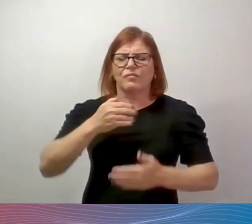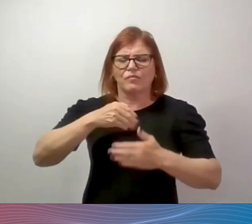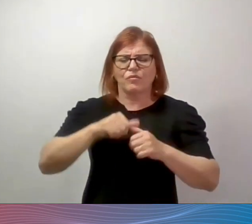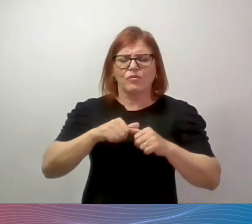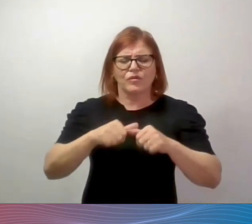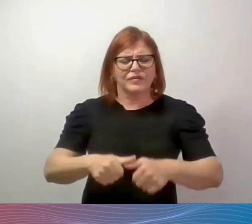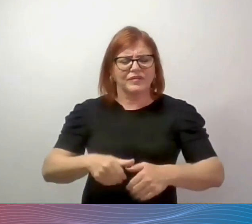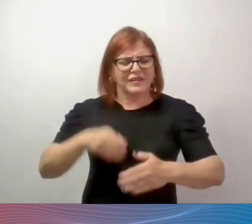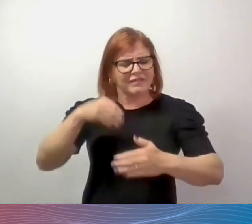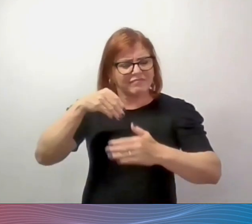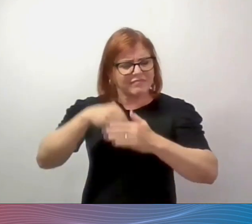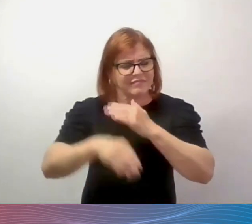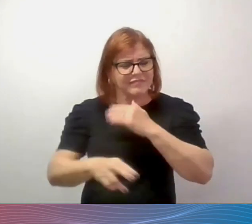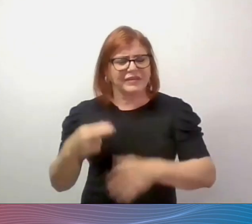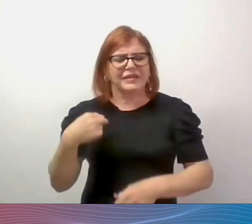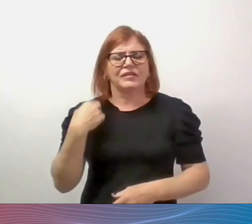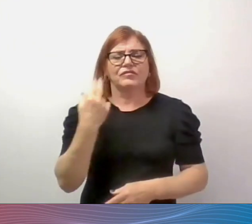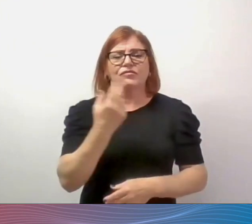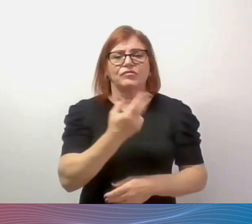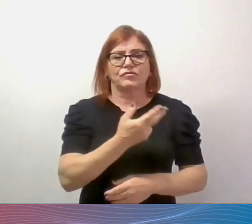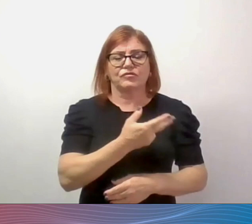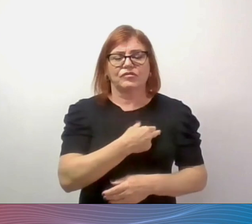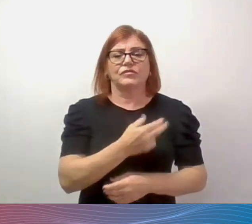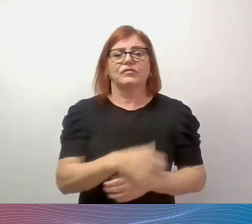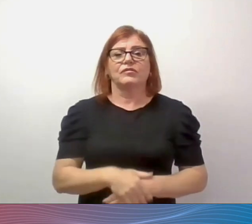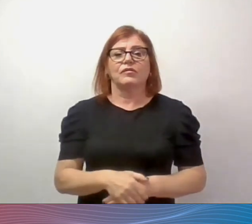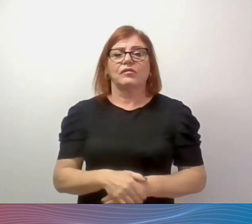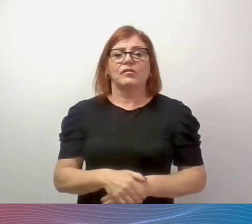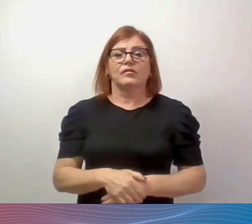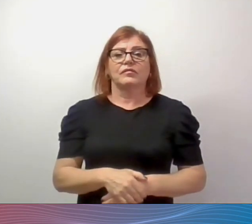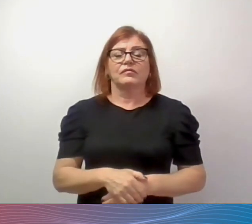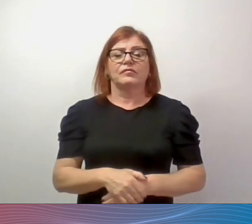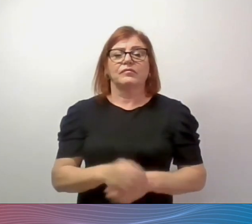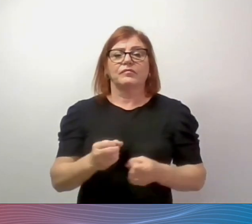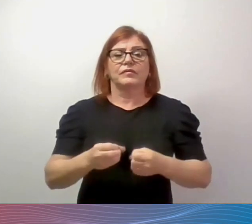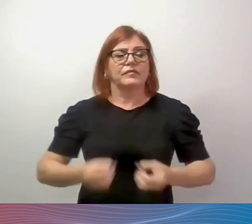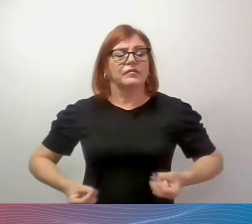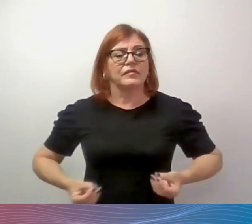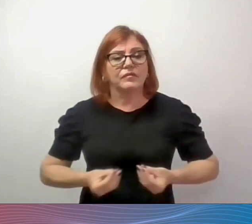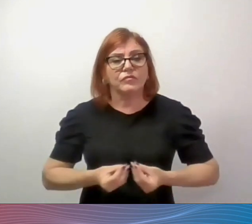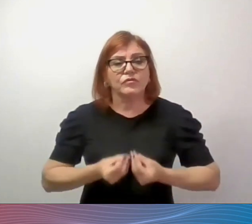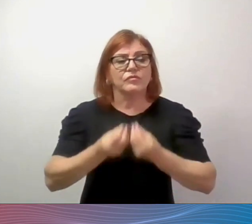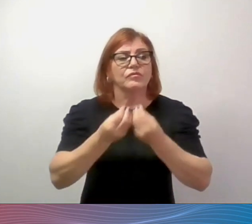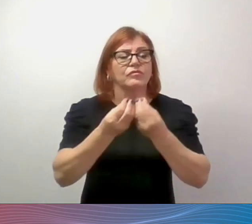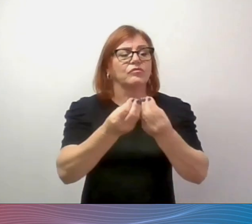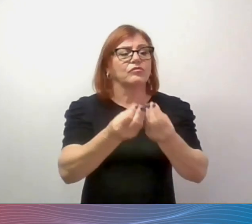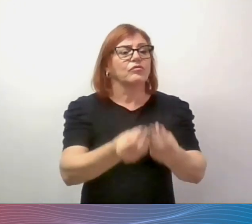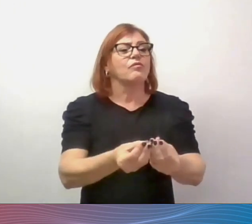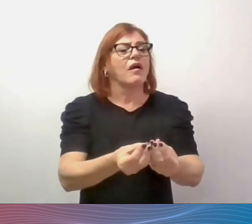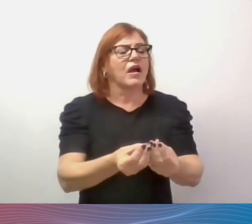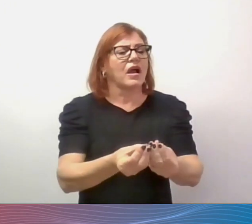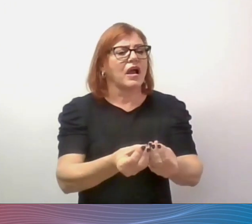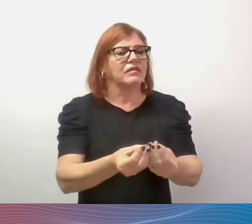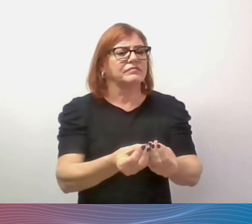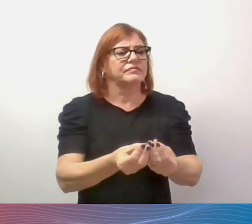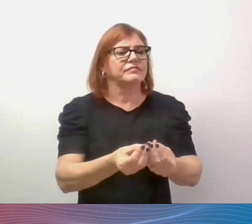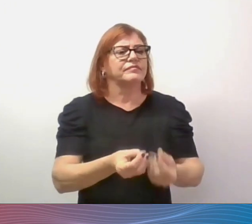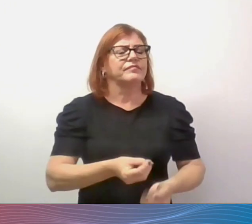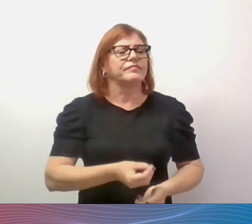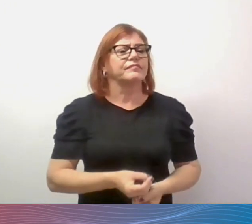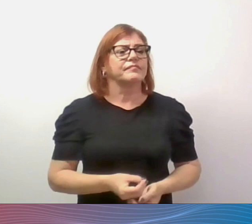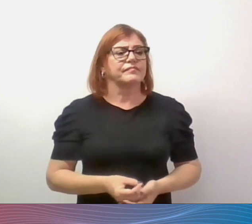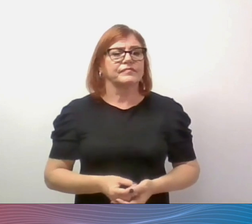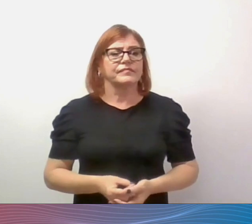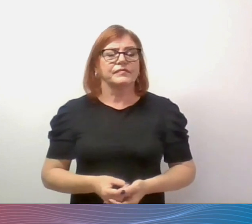not retain anything to love the saints. Às vezes viver a vida da igreja, irmãos, é uma vida de sacrifício. Sometimes, brothers and sisters, to live the